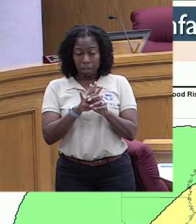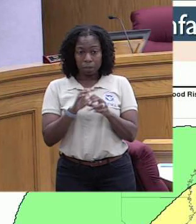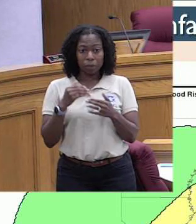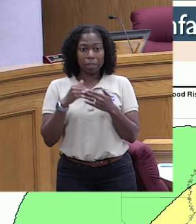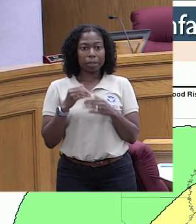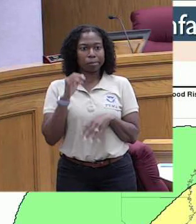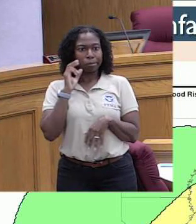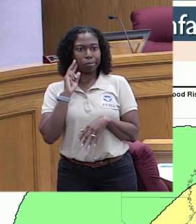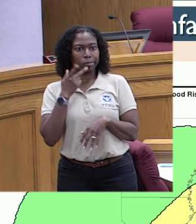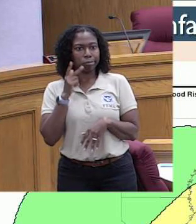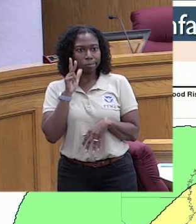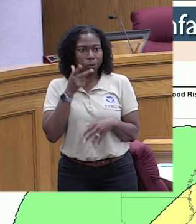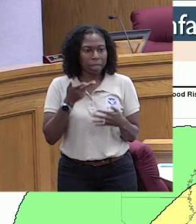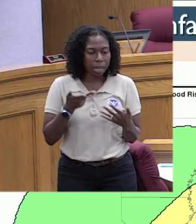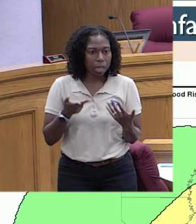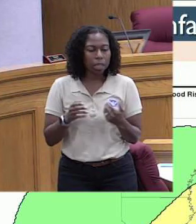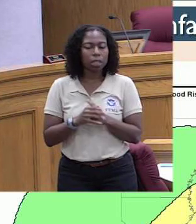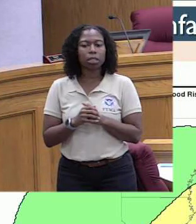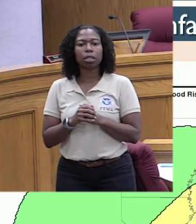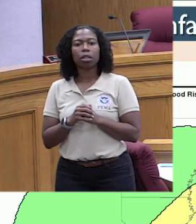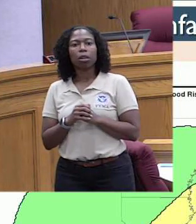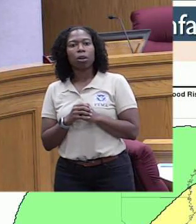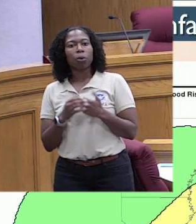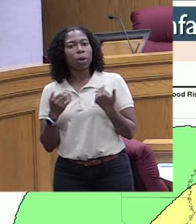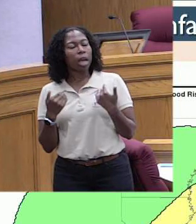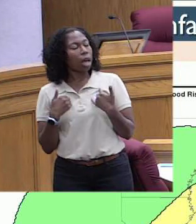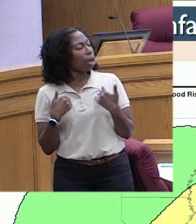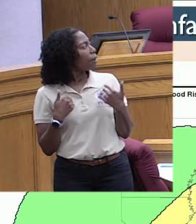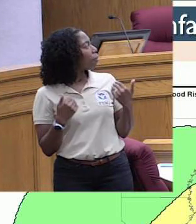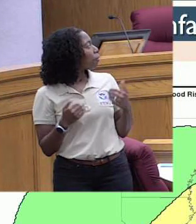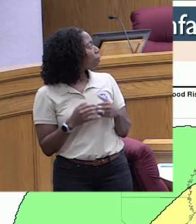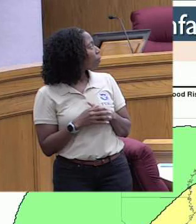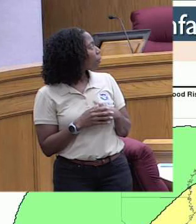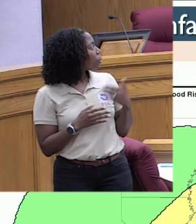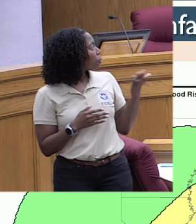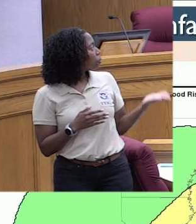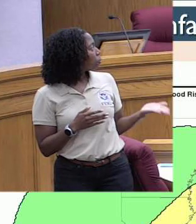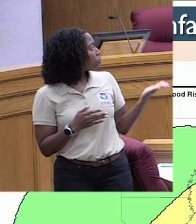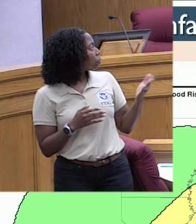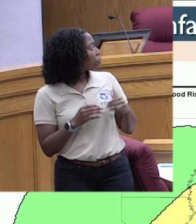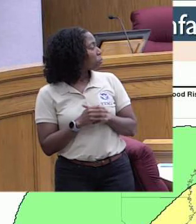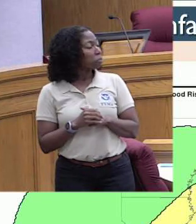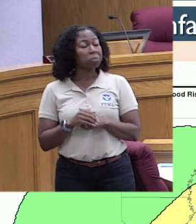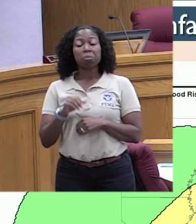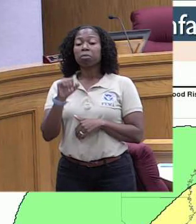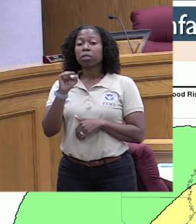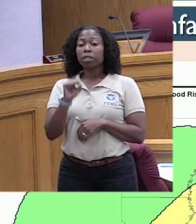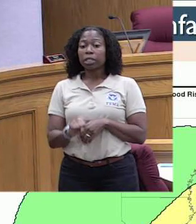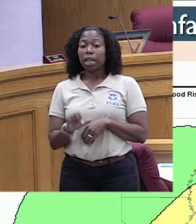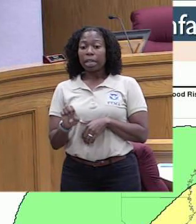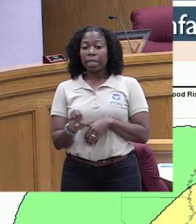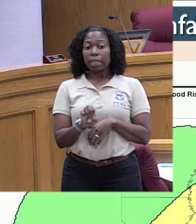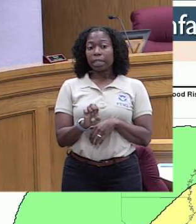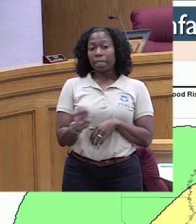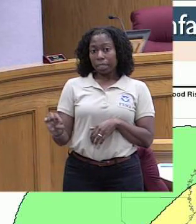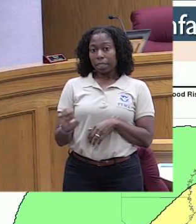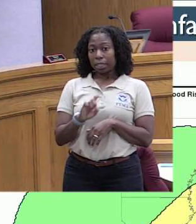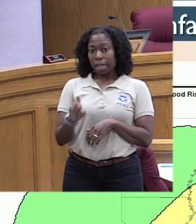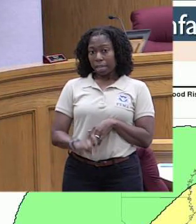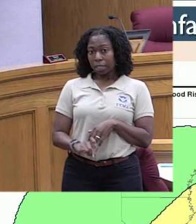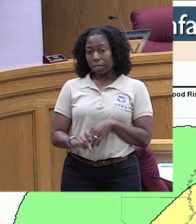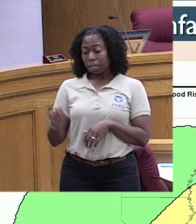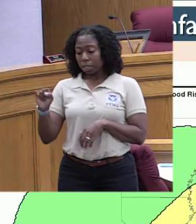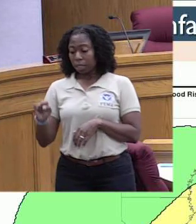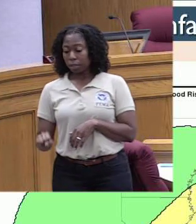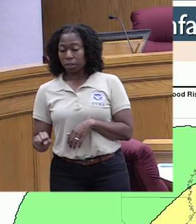was not changed, still just showing the coastal areas of southeast Texas and southern Louisiana. And this will all be dependent on wherever the rain